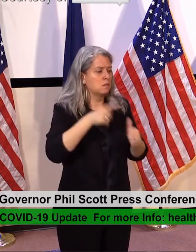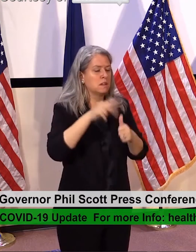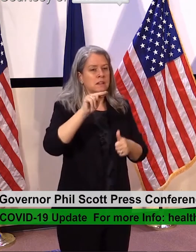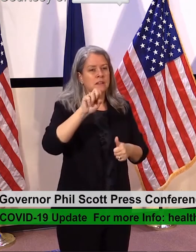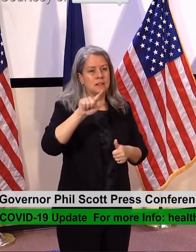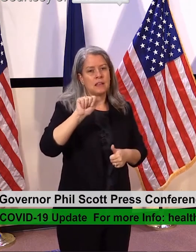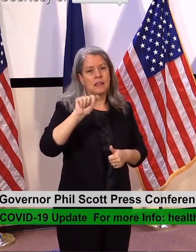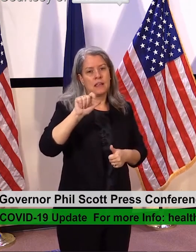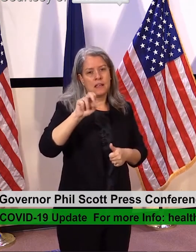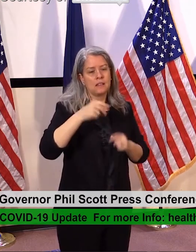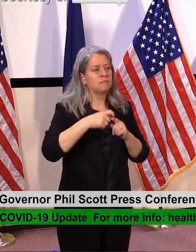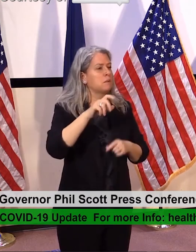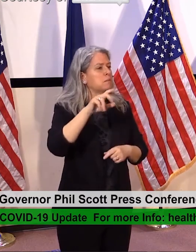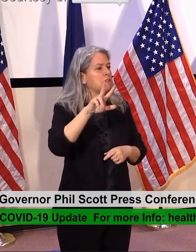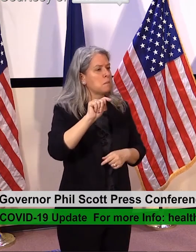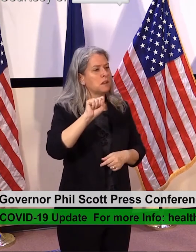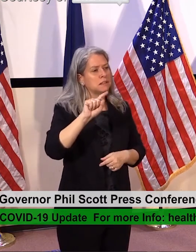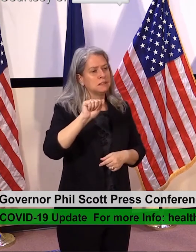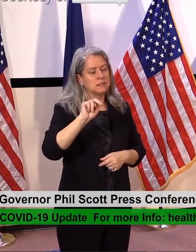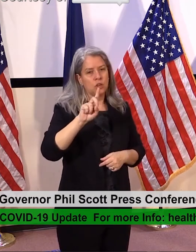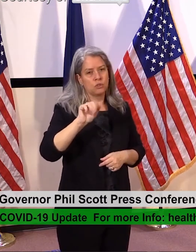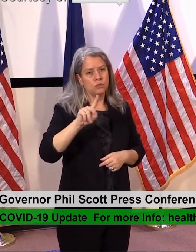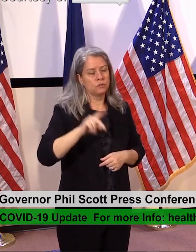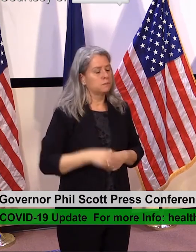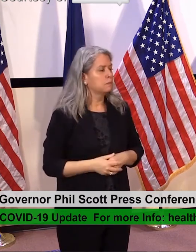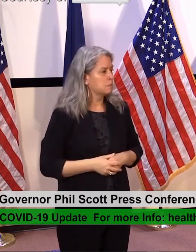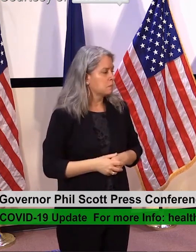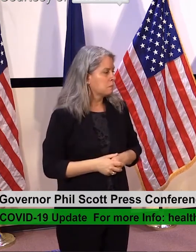Neil Allen from the Vermont Standard.